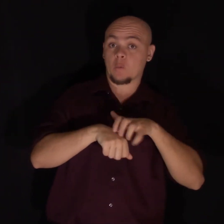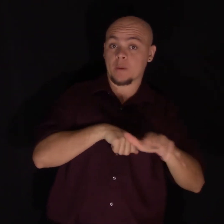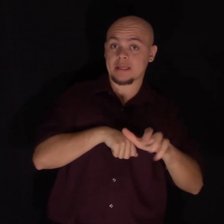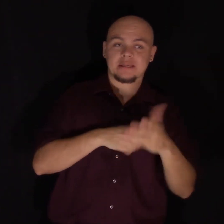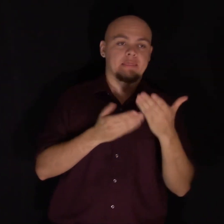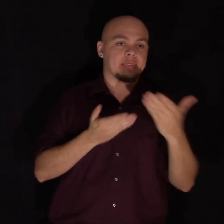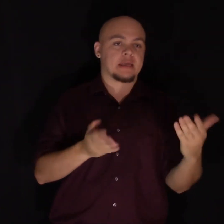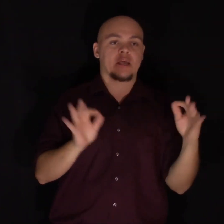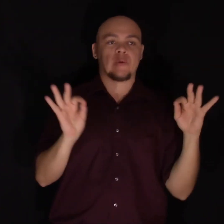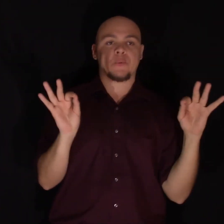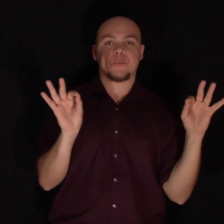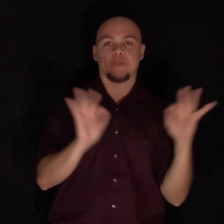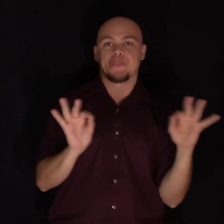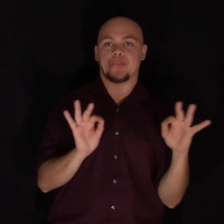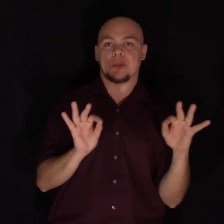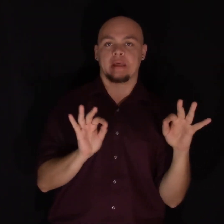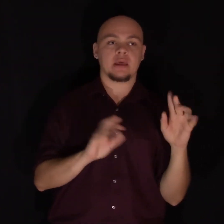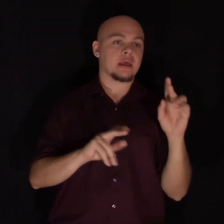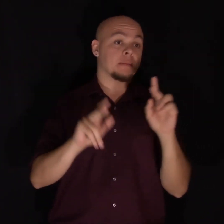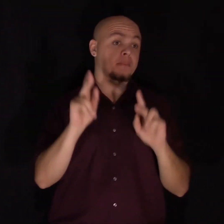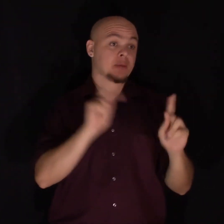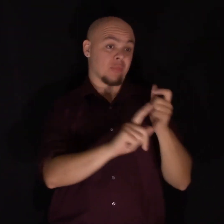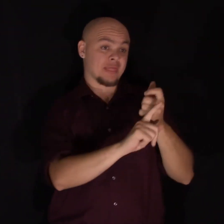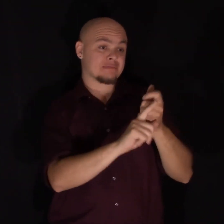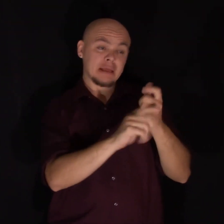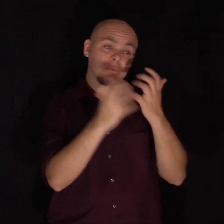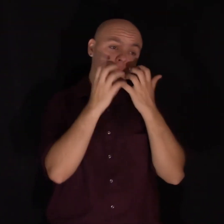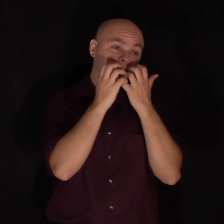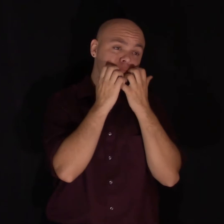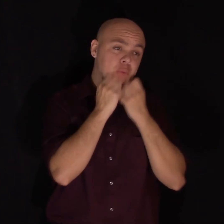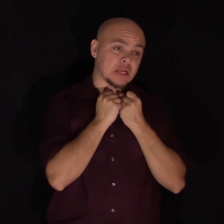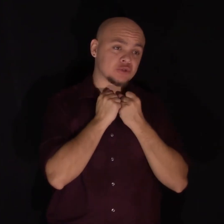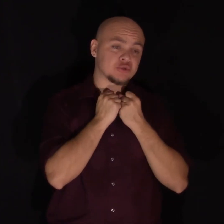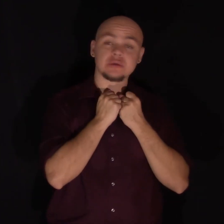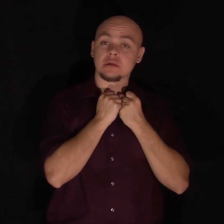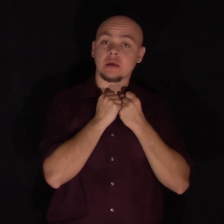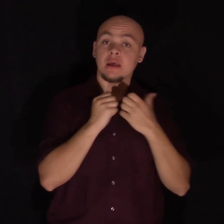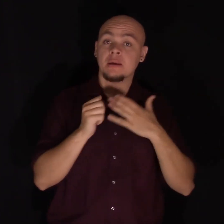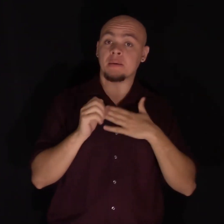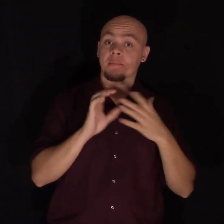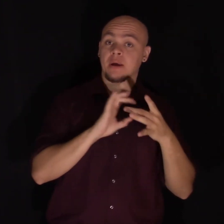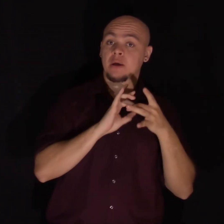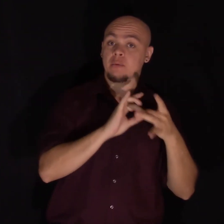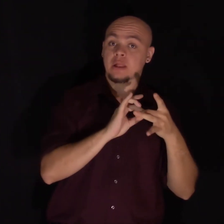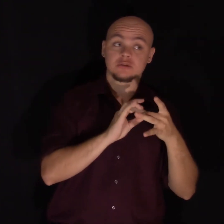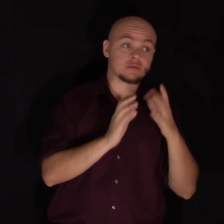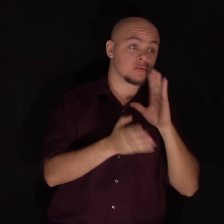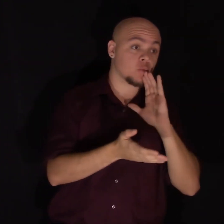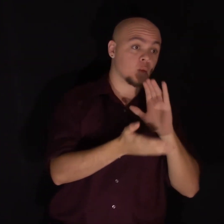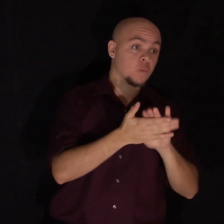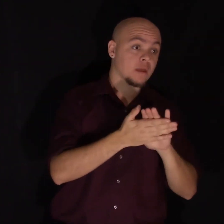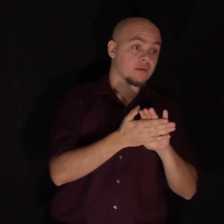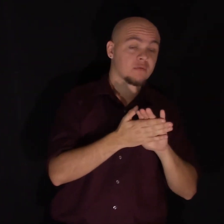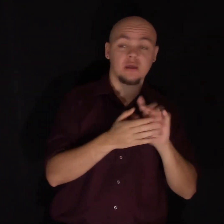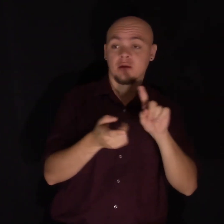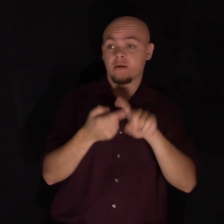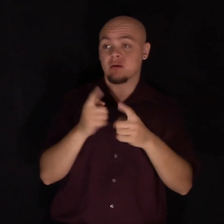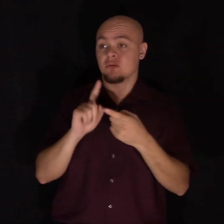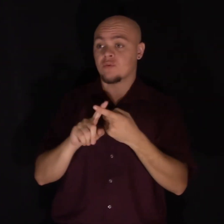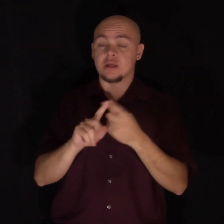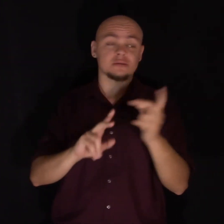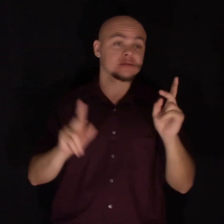not matter with people that matter. And I thought about my relationship with my wife, with my friends, with